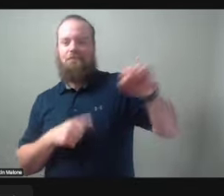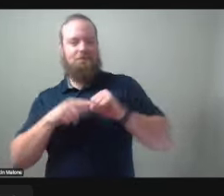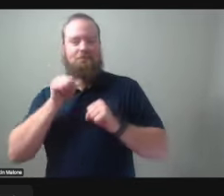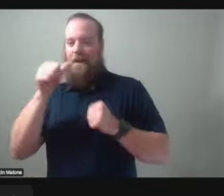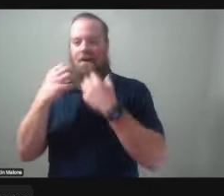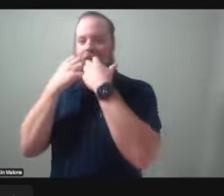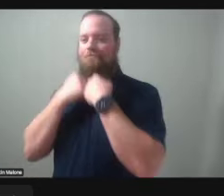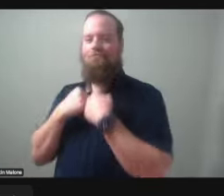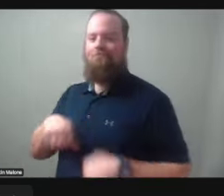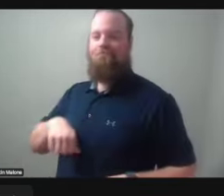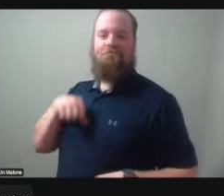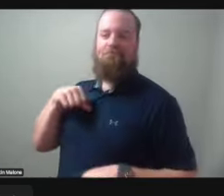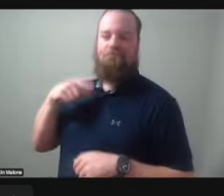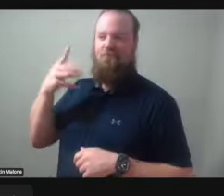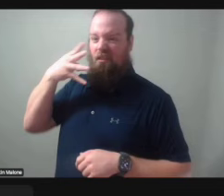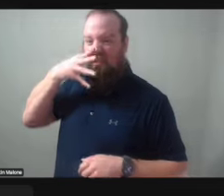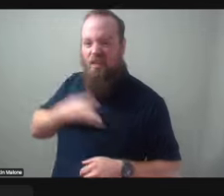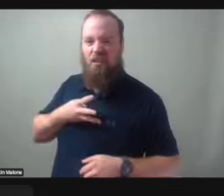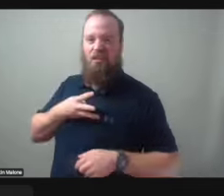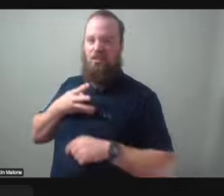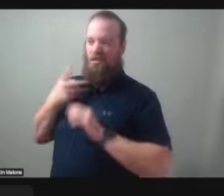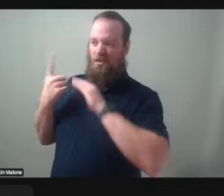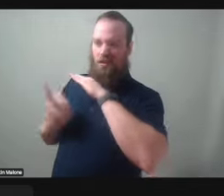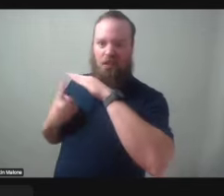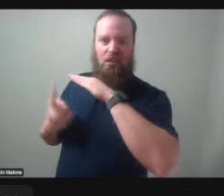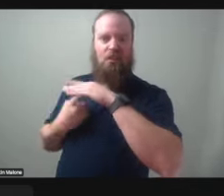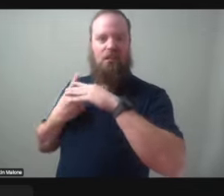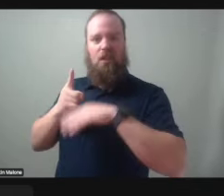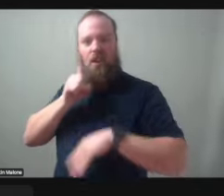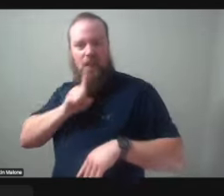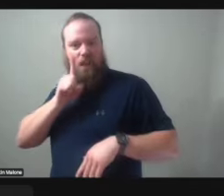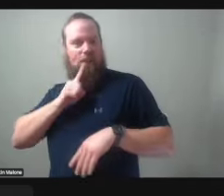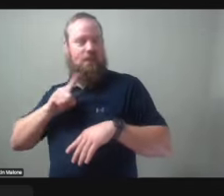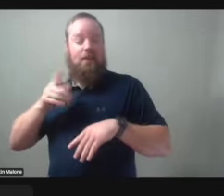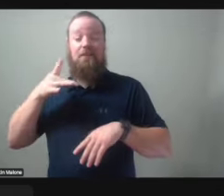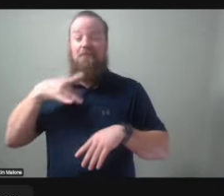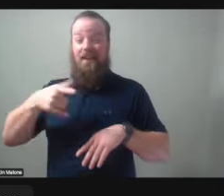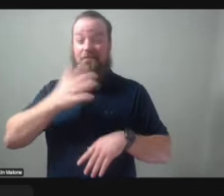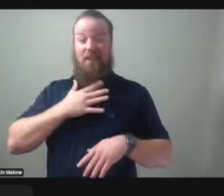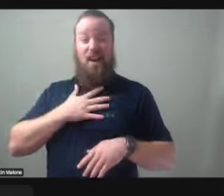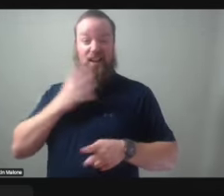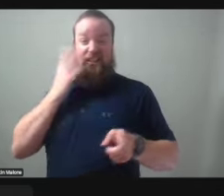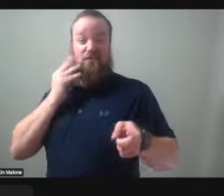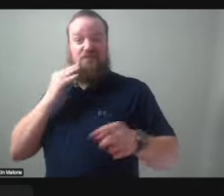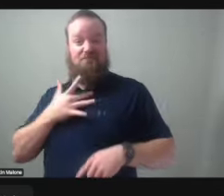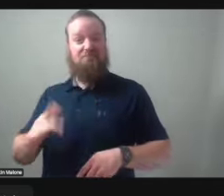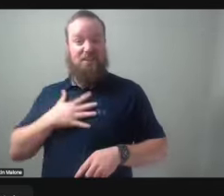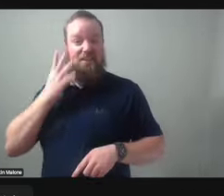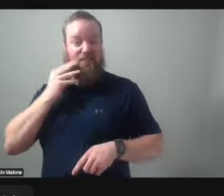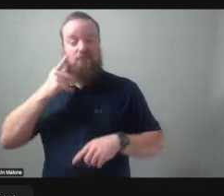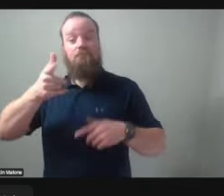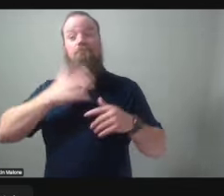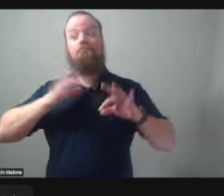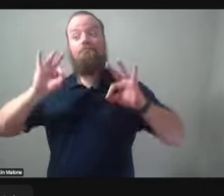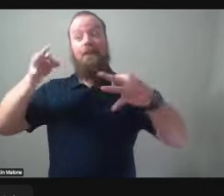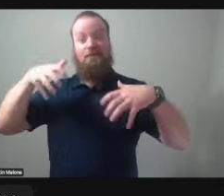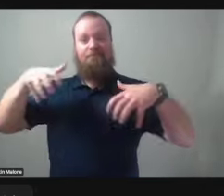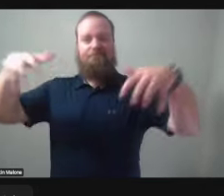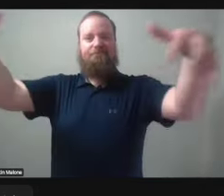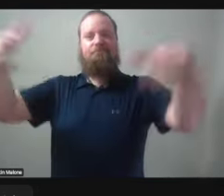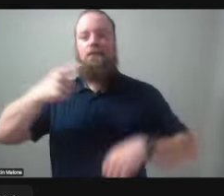This is resistance. Obviously, this doesn't show any bit of the community pride. It really